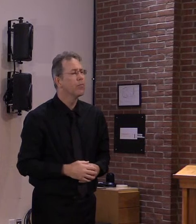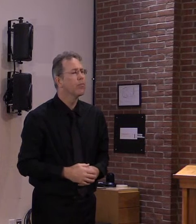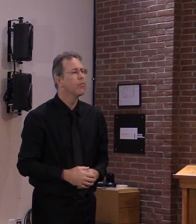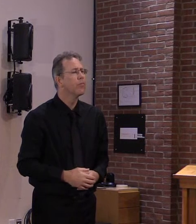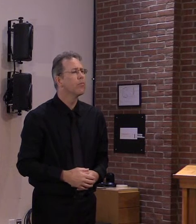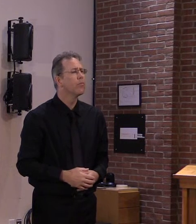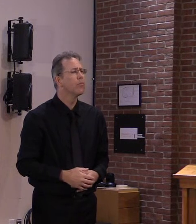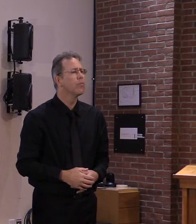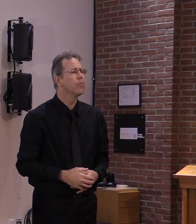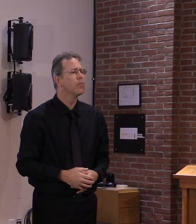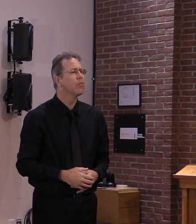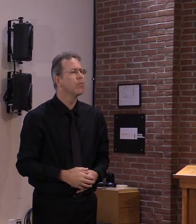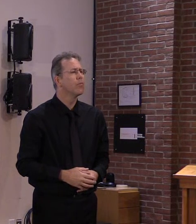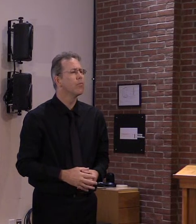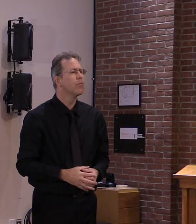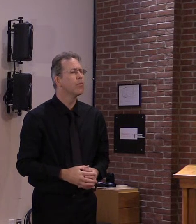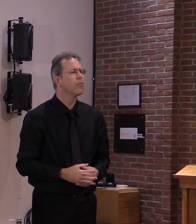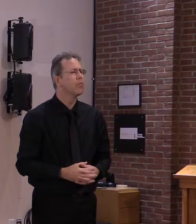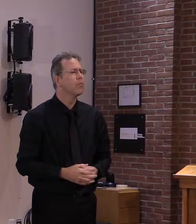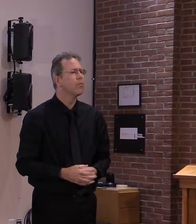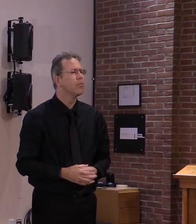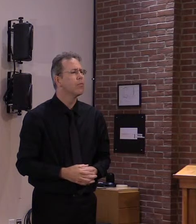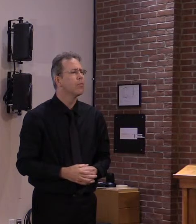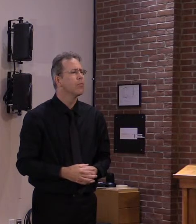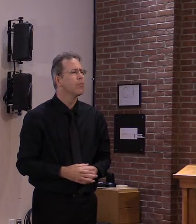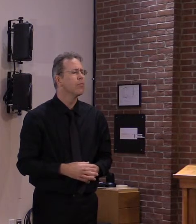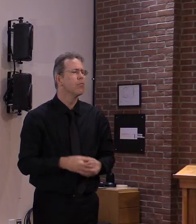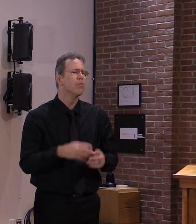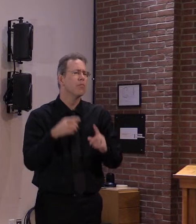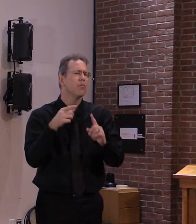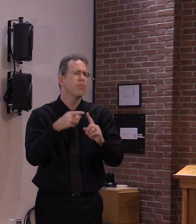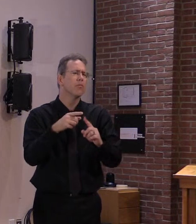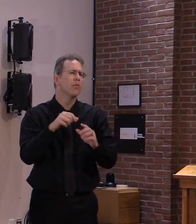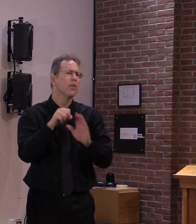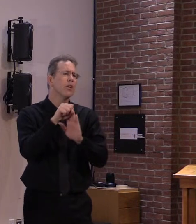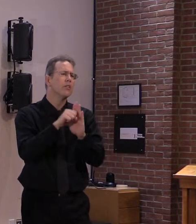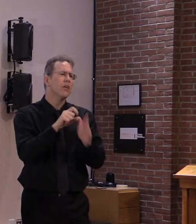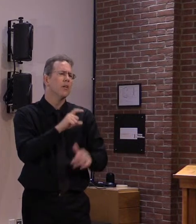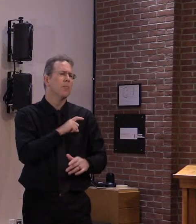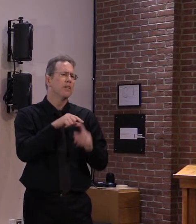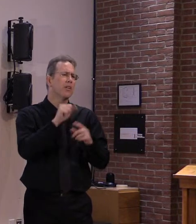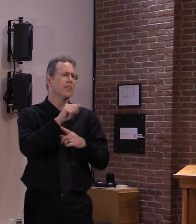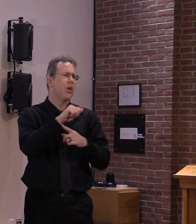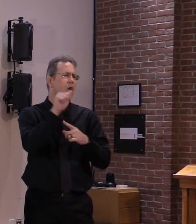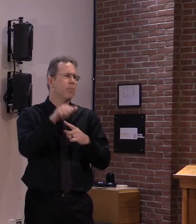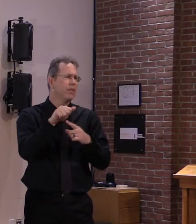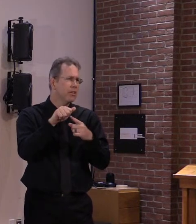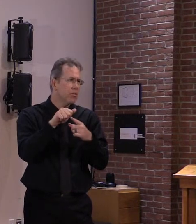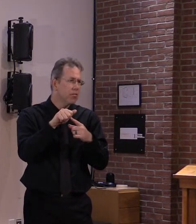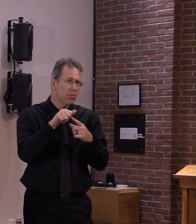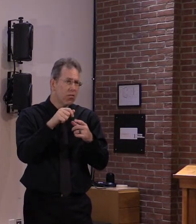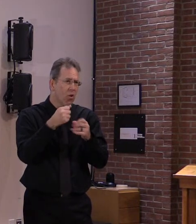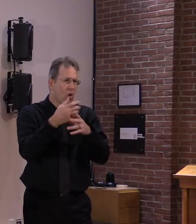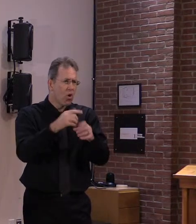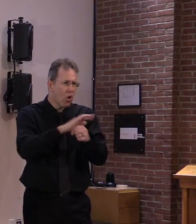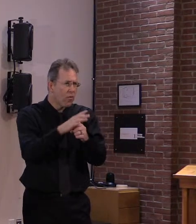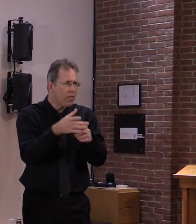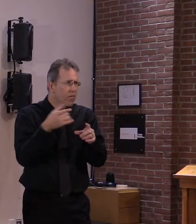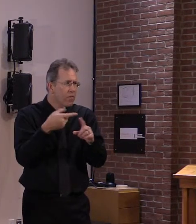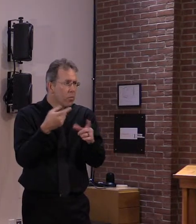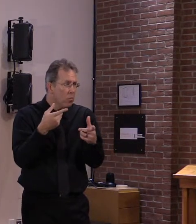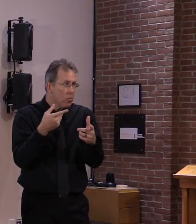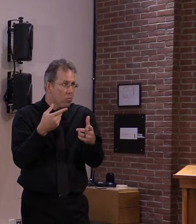Okay, good. Thank you. Governor, there seems to be some confusion if indeed deer camp visitation is